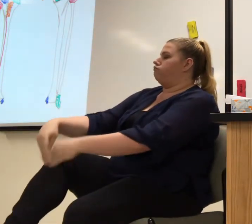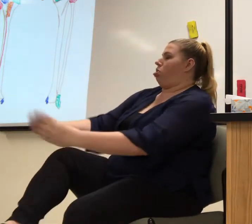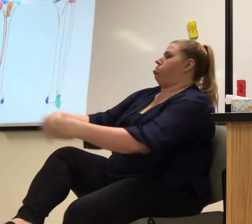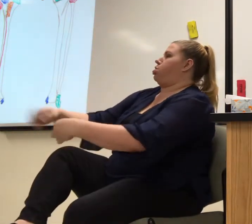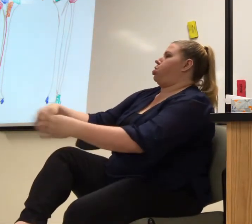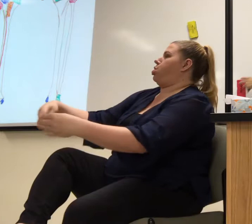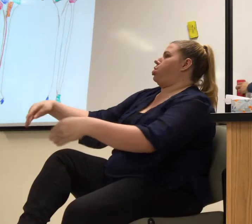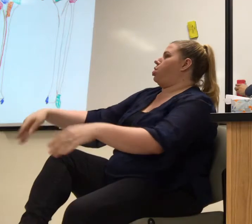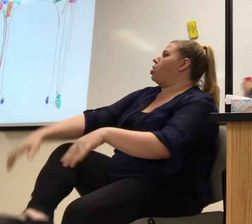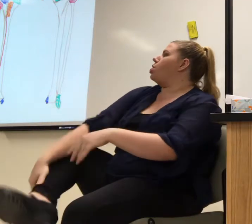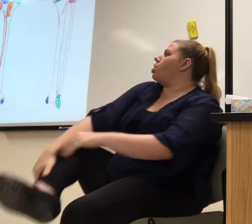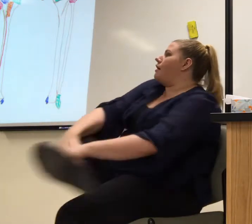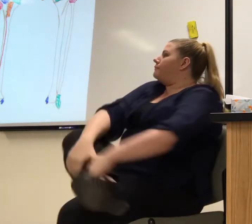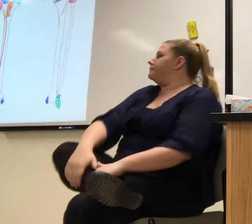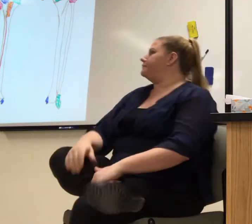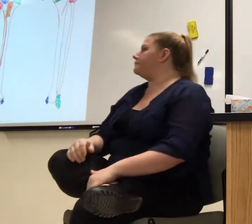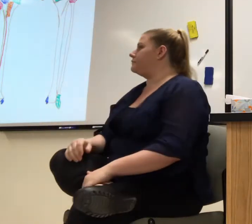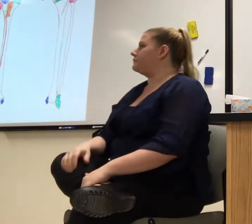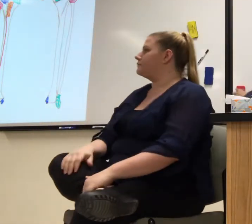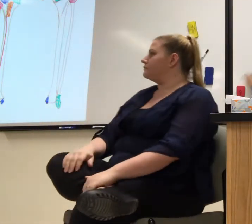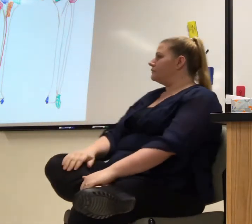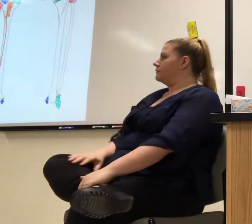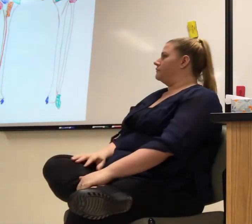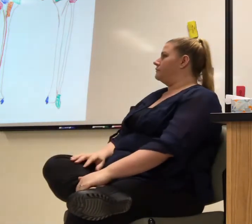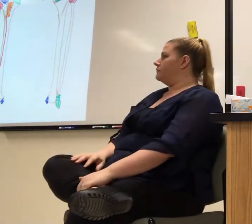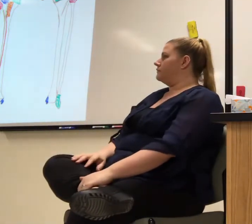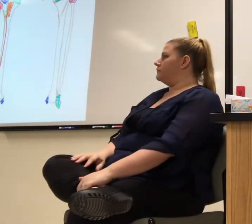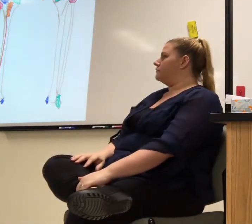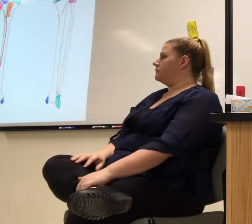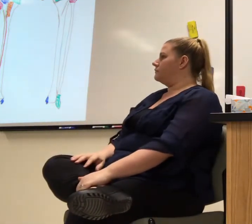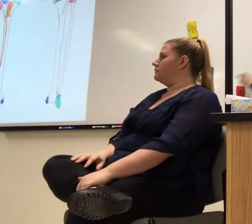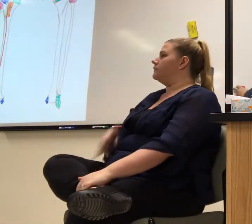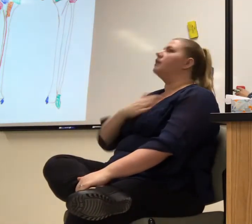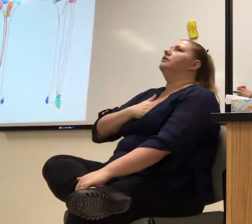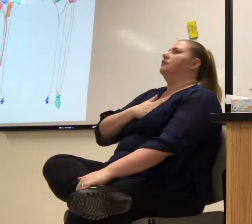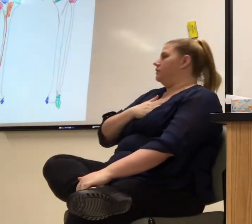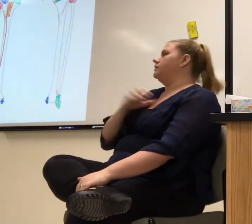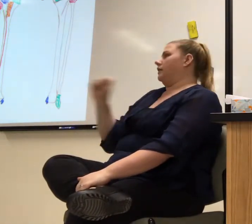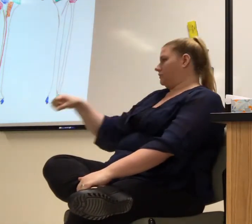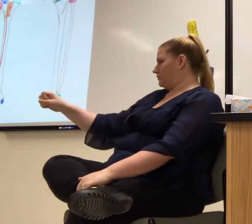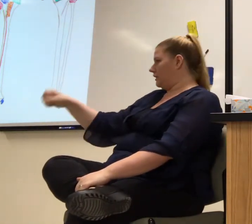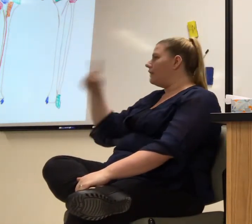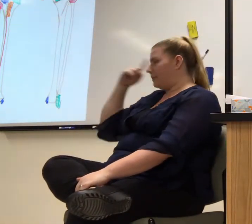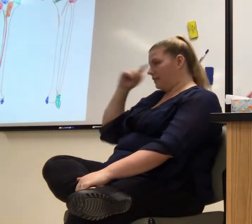Lateral and, that's what it's spelled right. Lateral